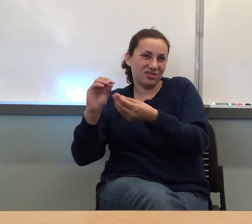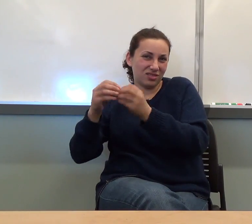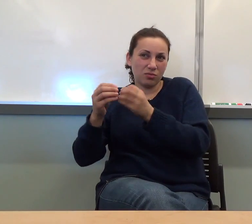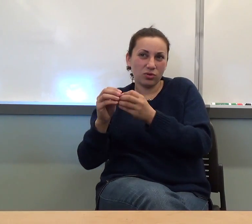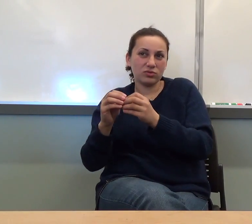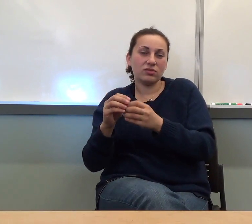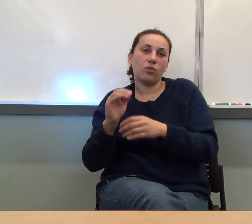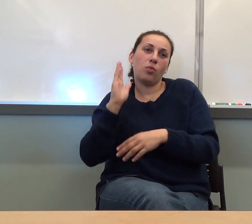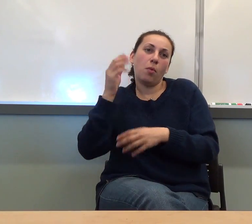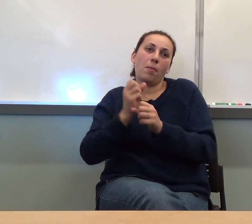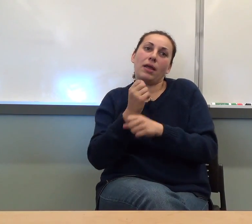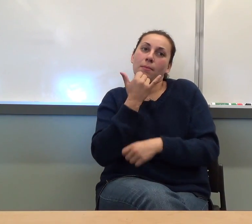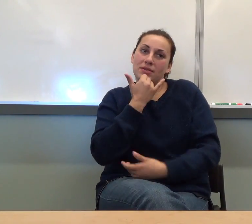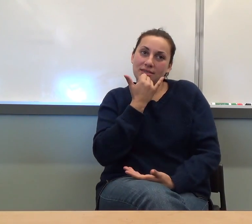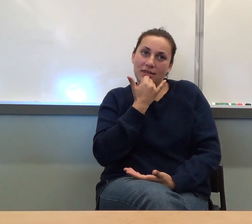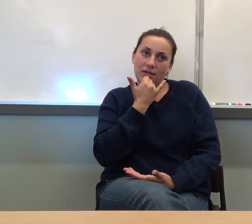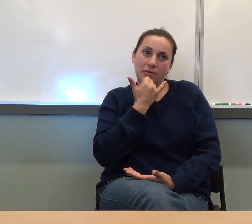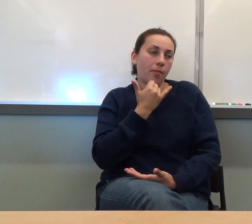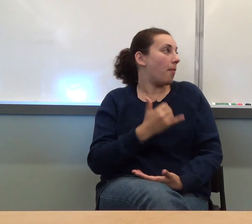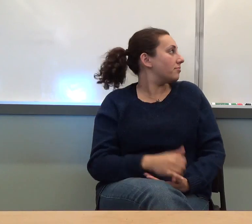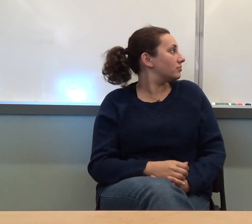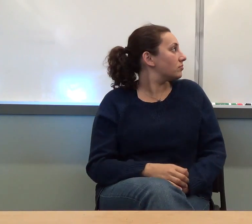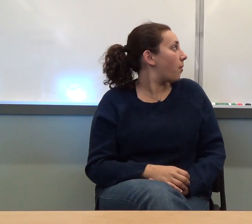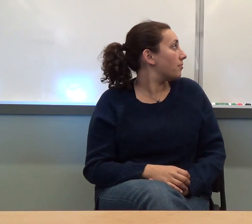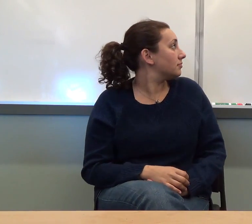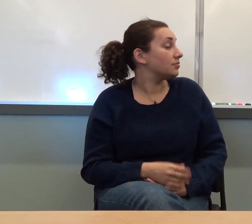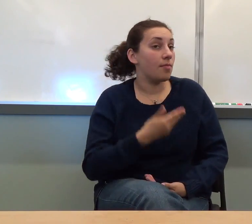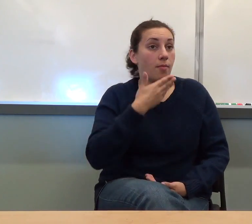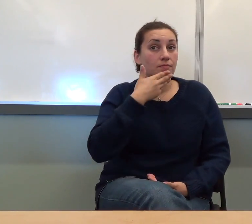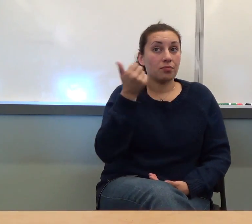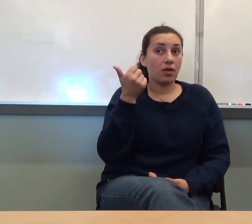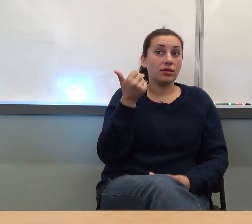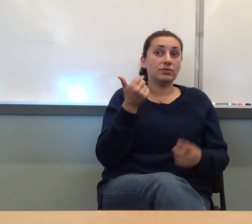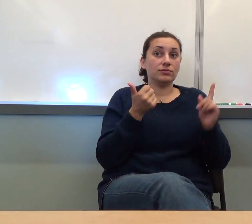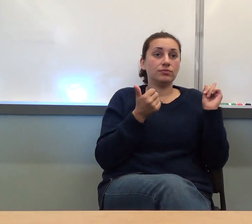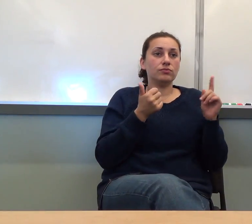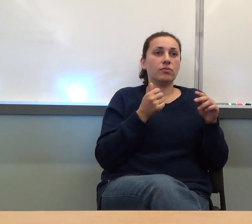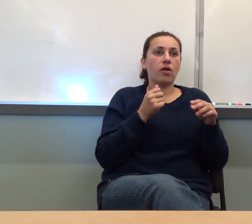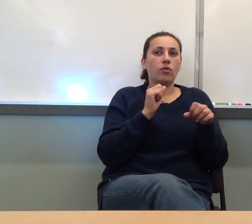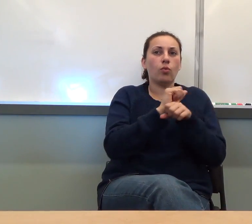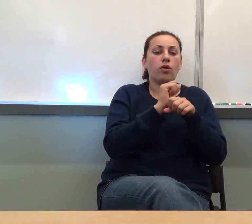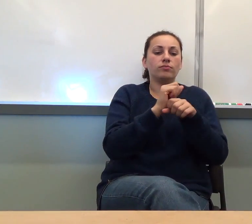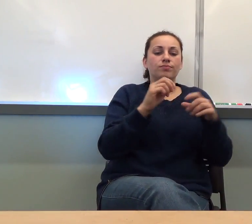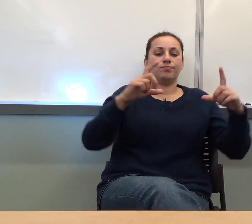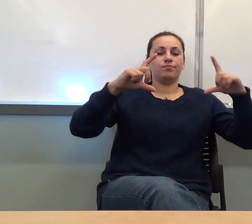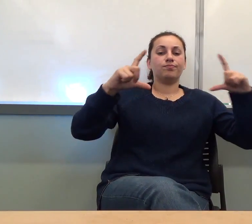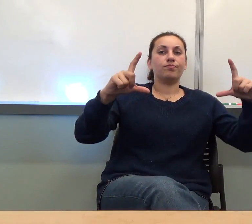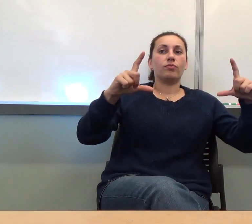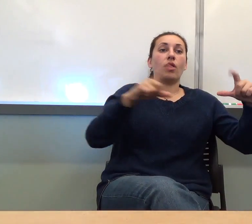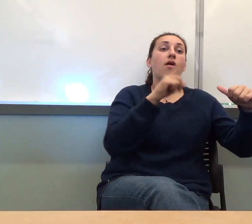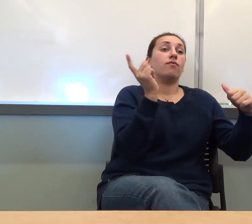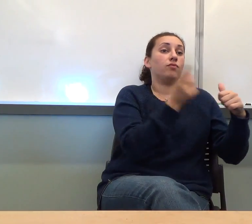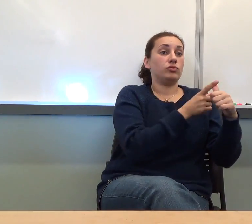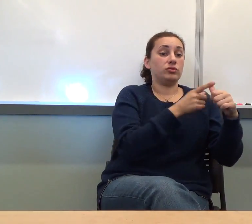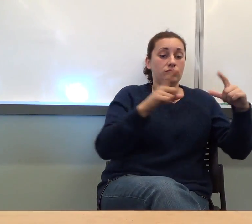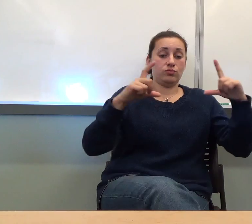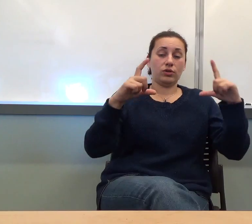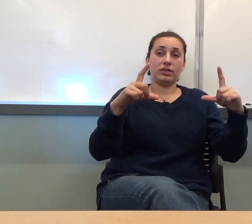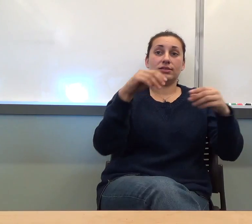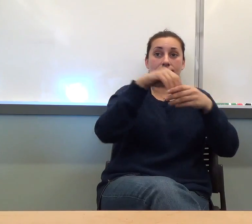errors. Okay, so probably best just to work on this right here. That's a simple subtraction, decimal